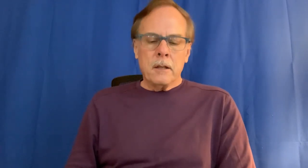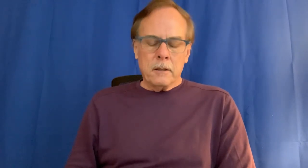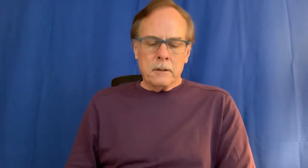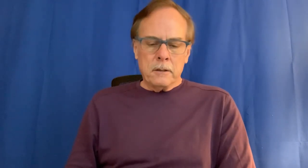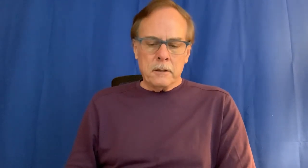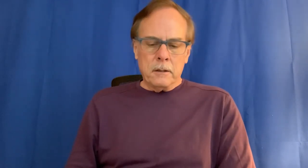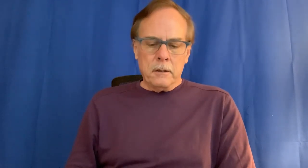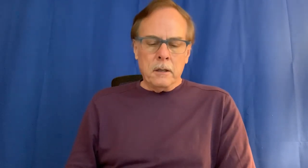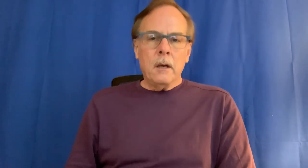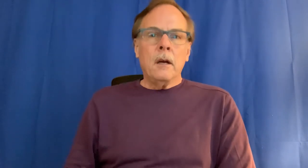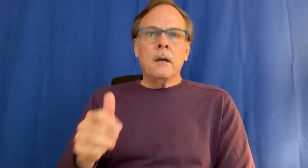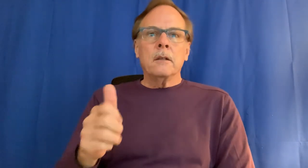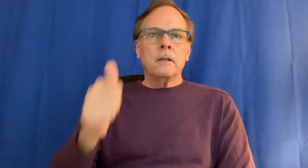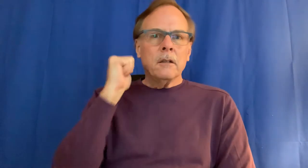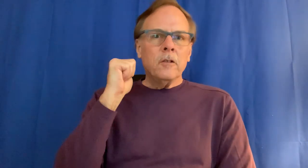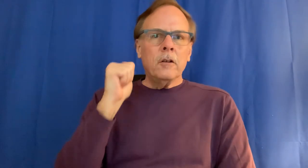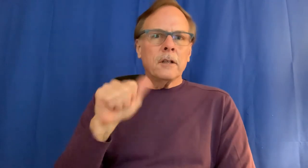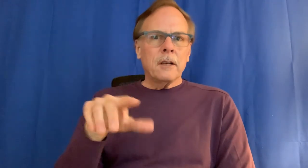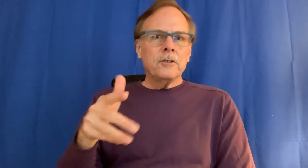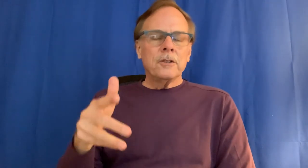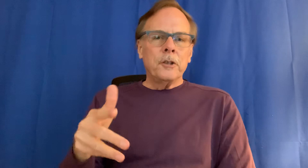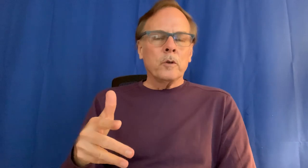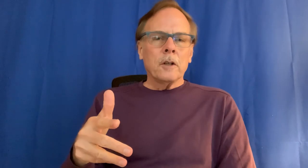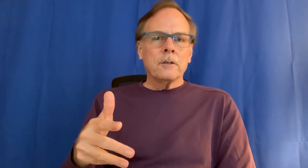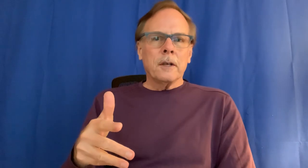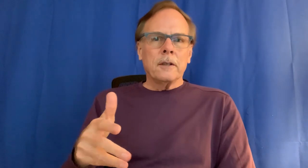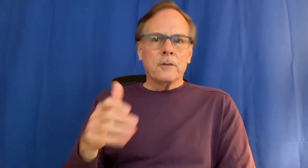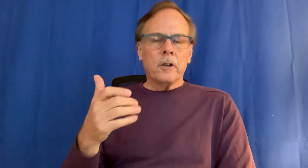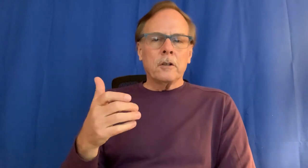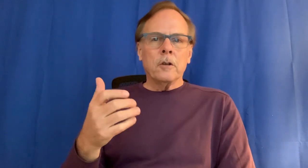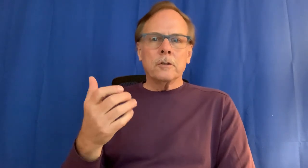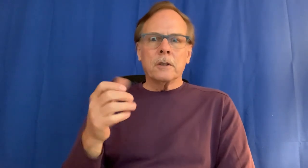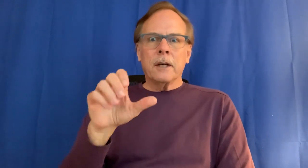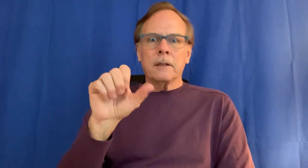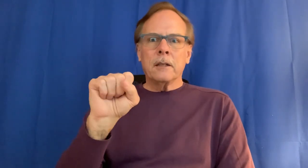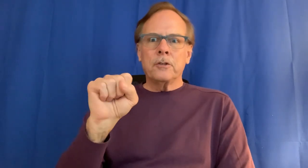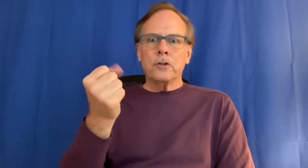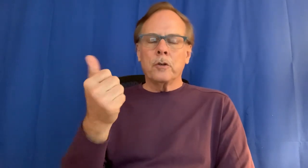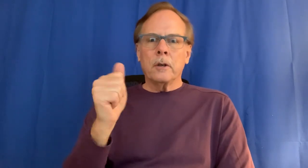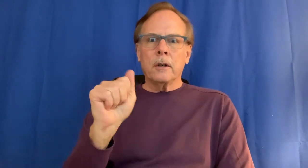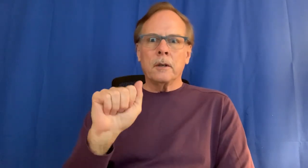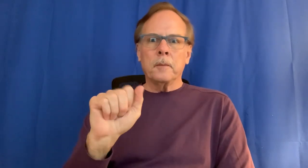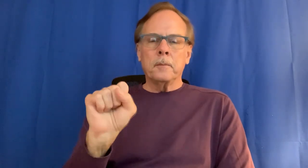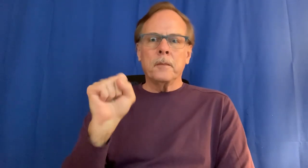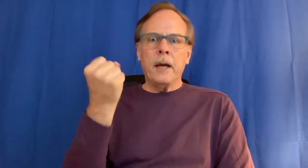let's see. Along that, I can just teach you another sign that's very close to that. That is